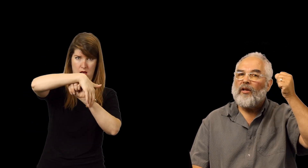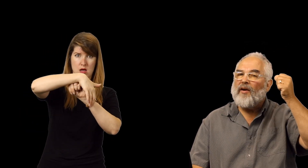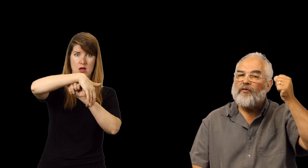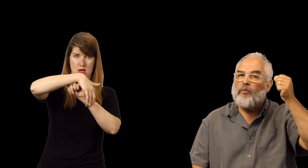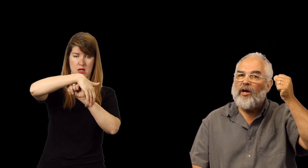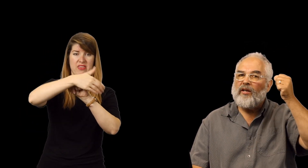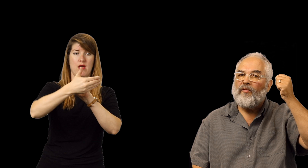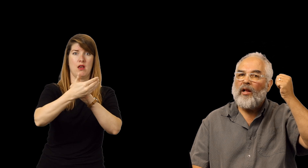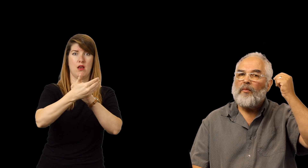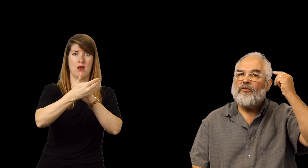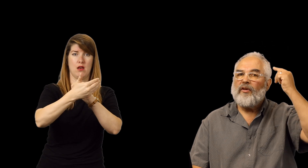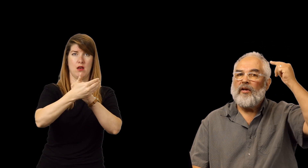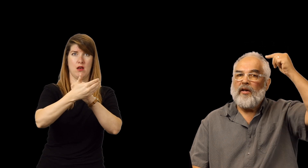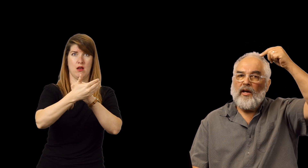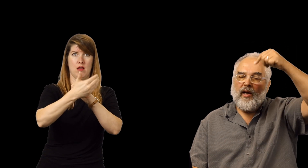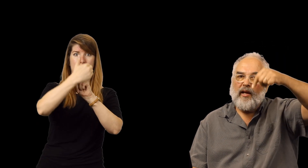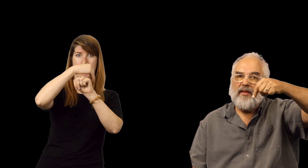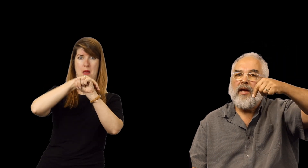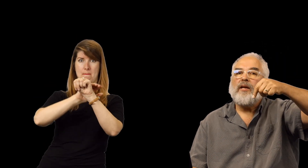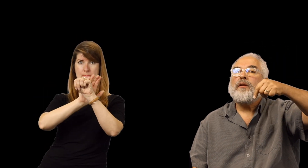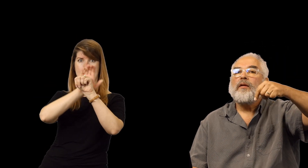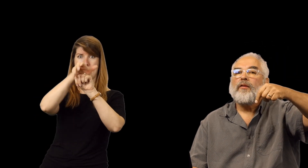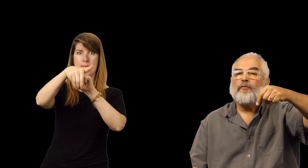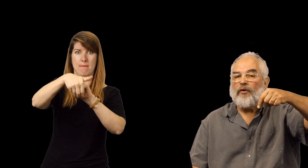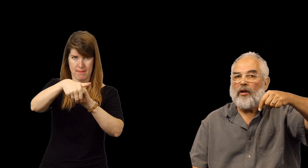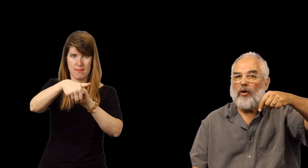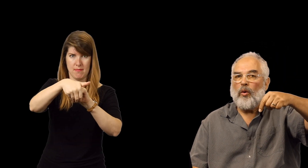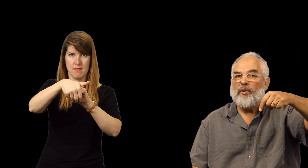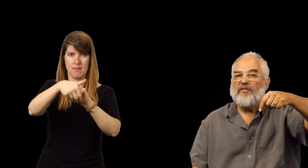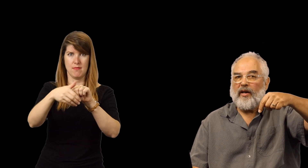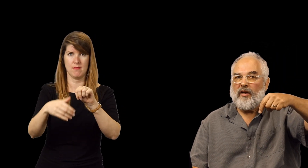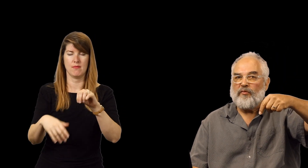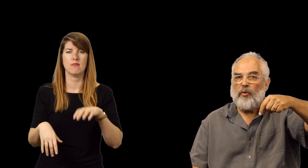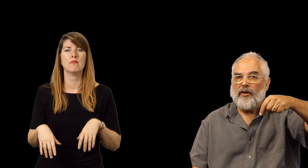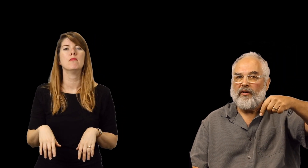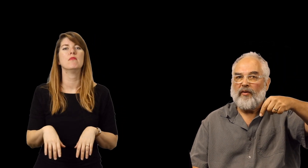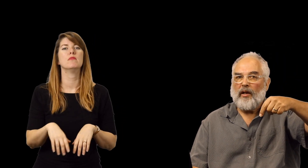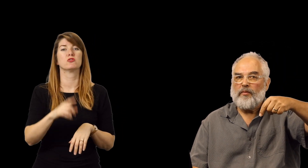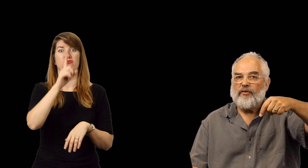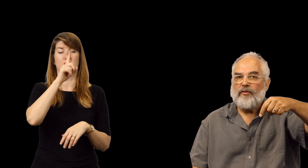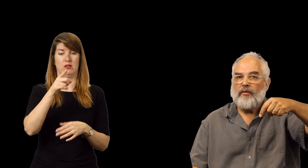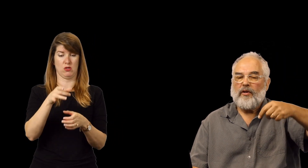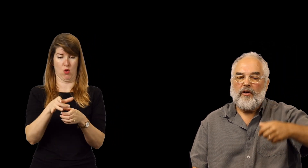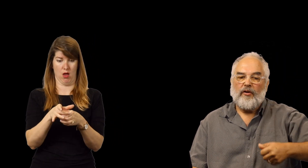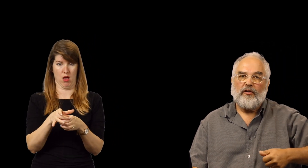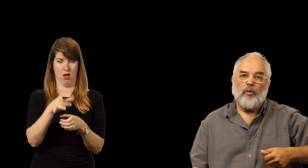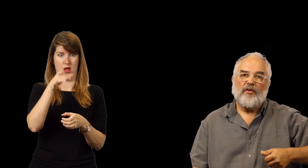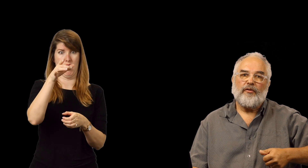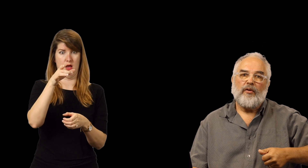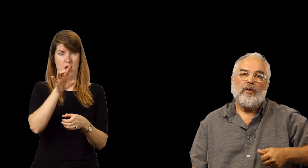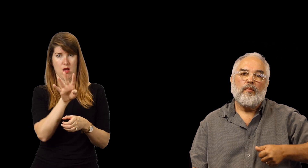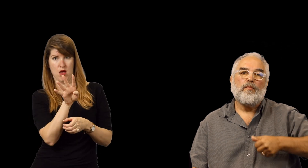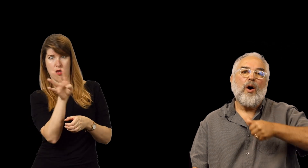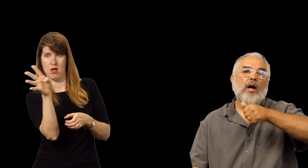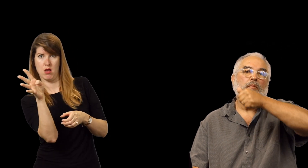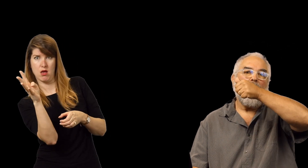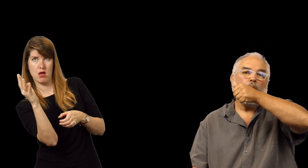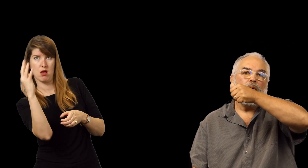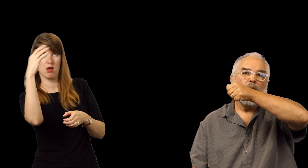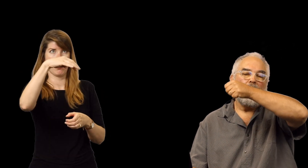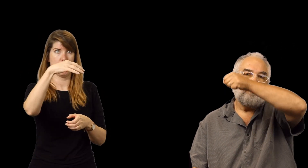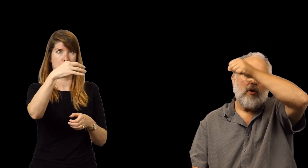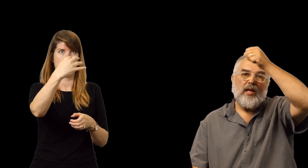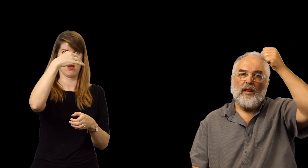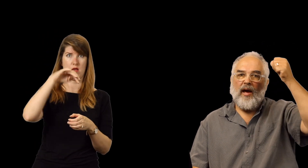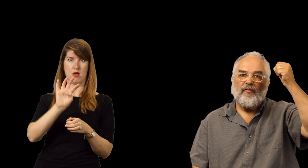hemisphere and the left brain develops, and then the frontal lobe executive brain develops. So it's bottom